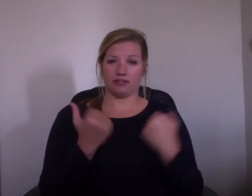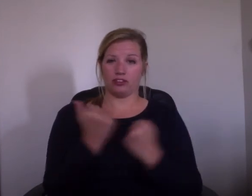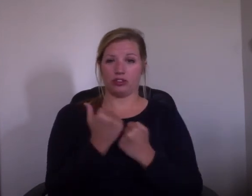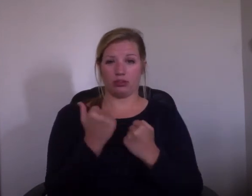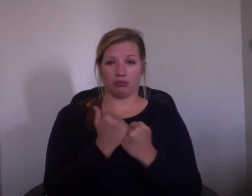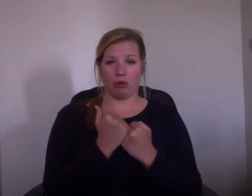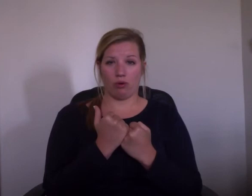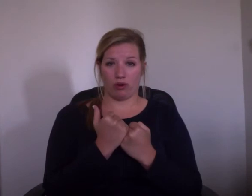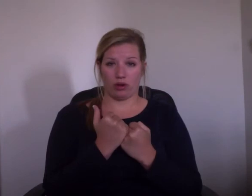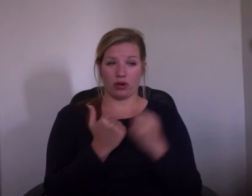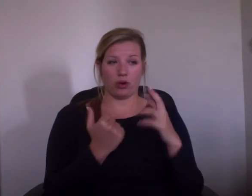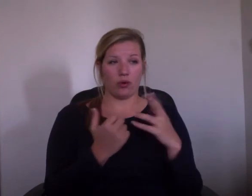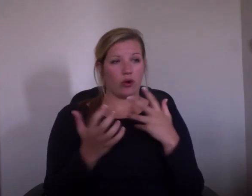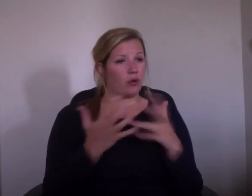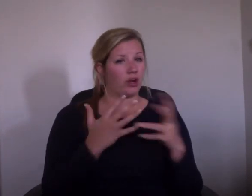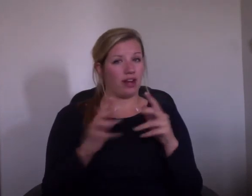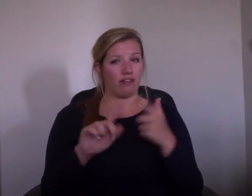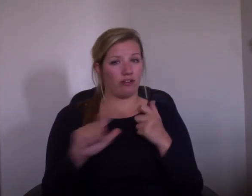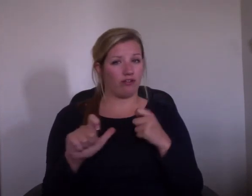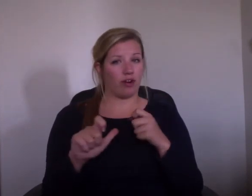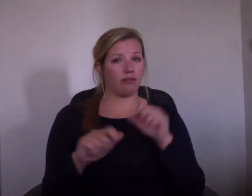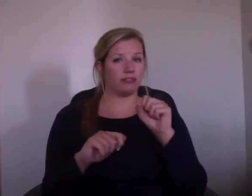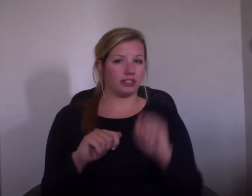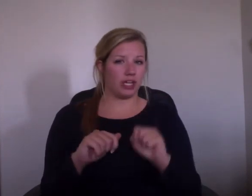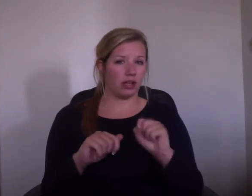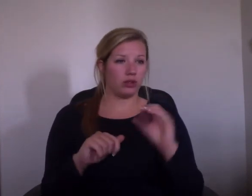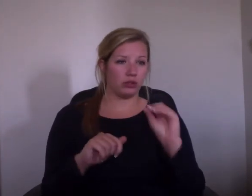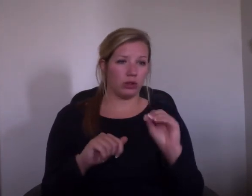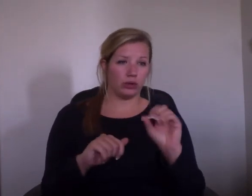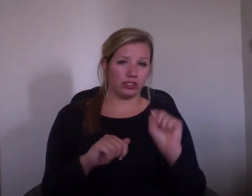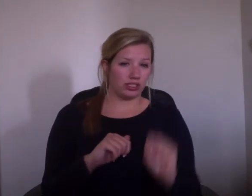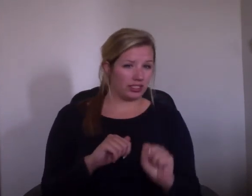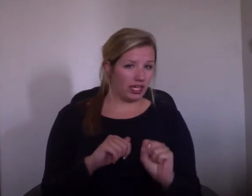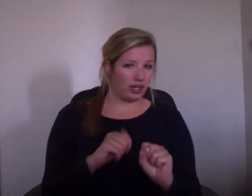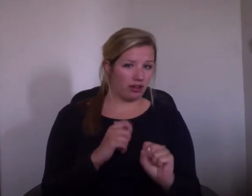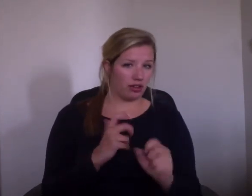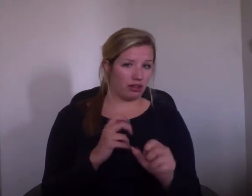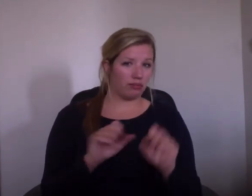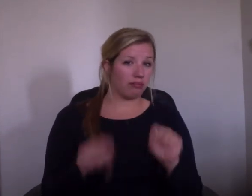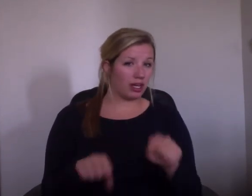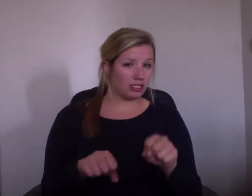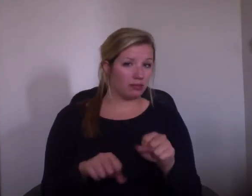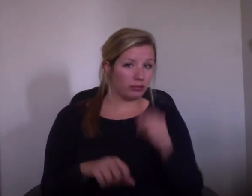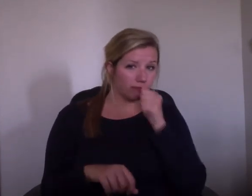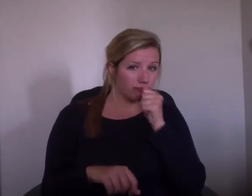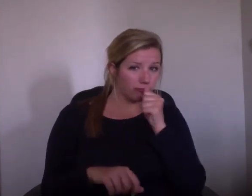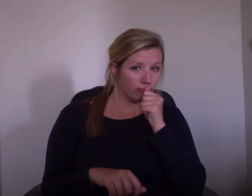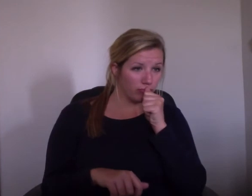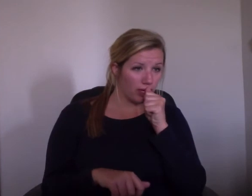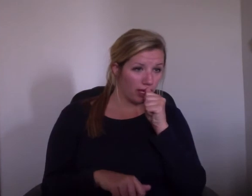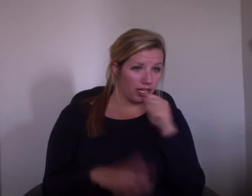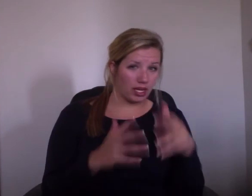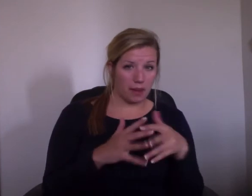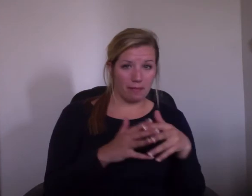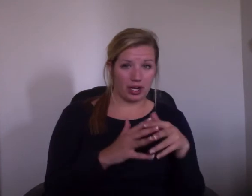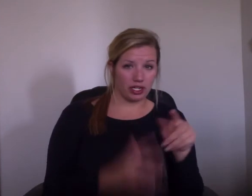the Vietnamese people living in the South must have either hidden these troops or outright supported or helped them